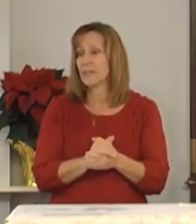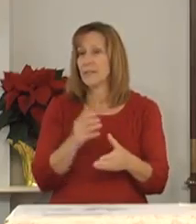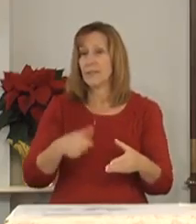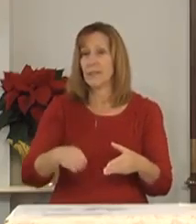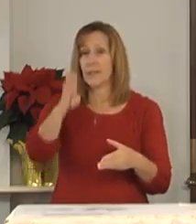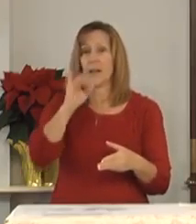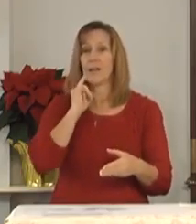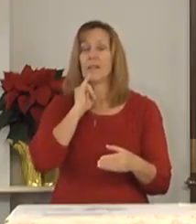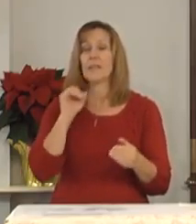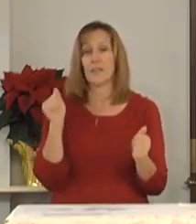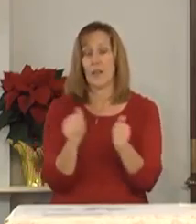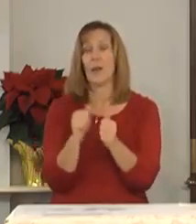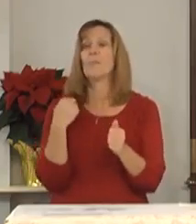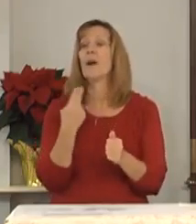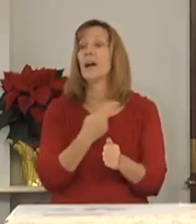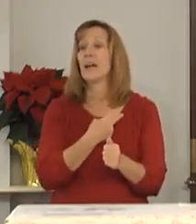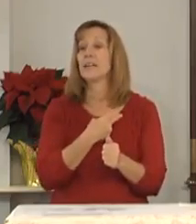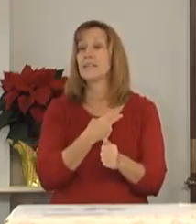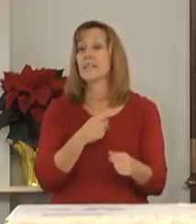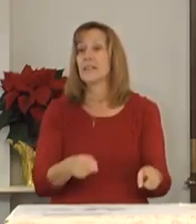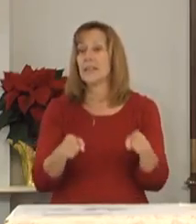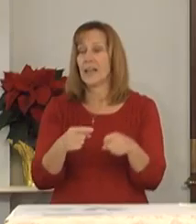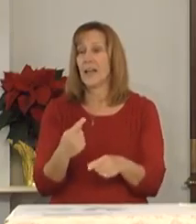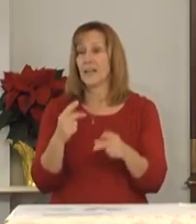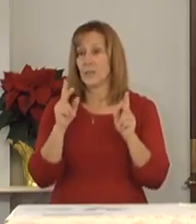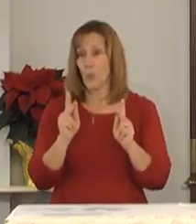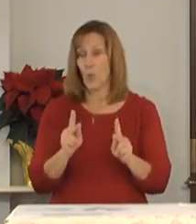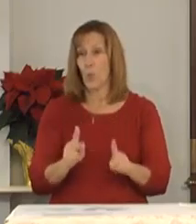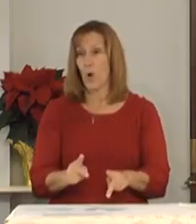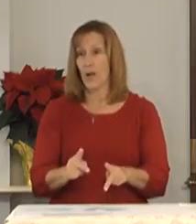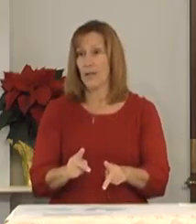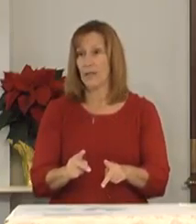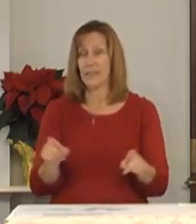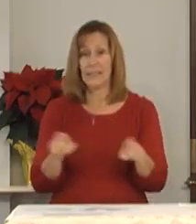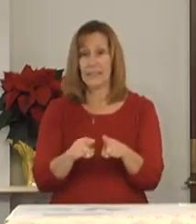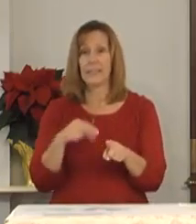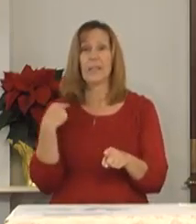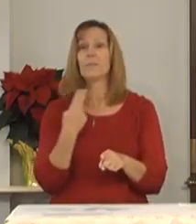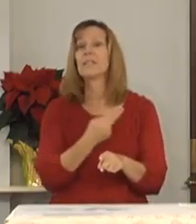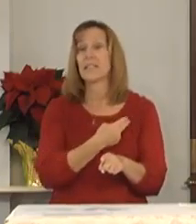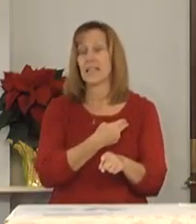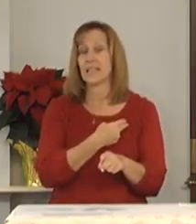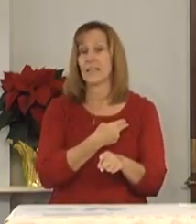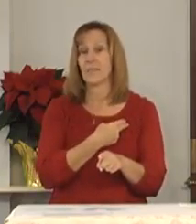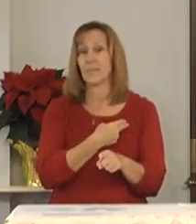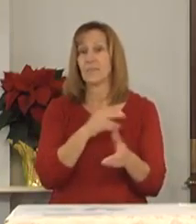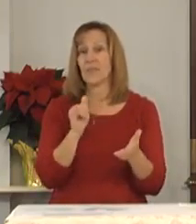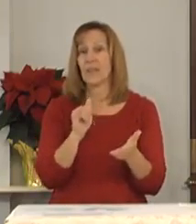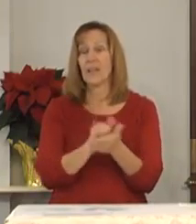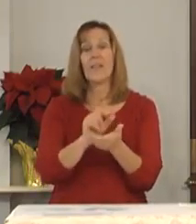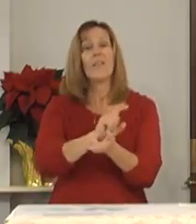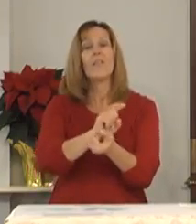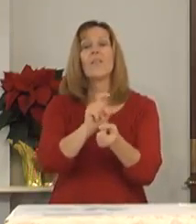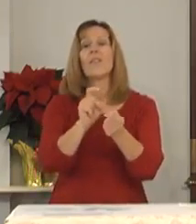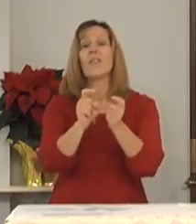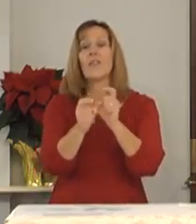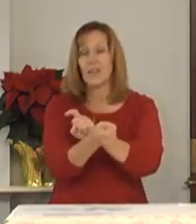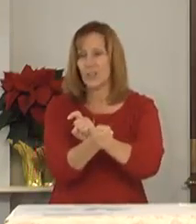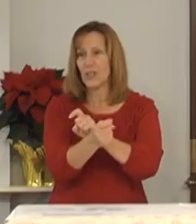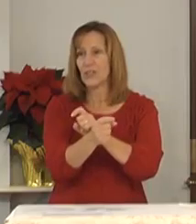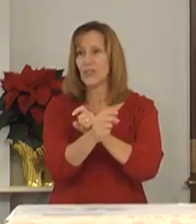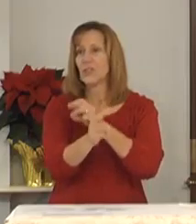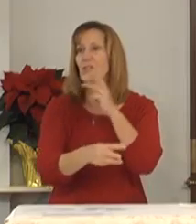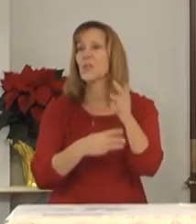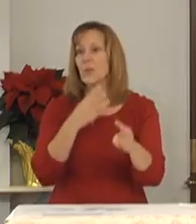God is among us as one of us, and that changes the world.